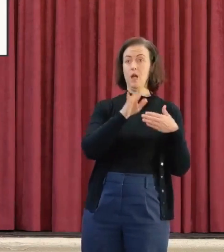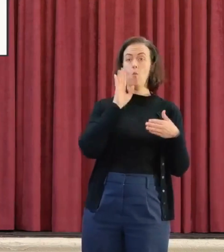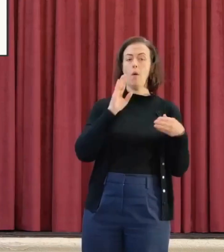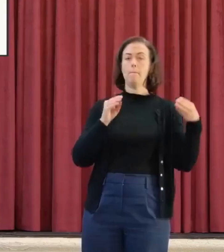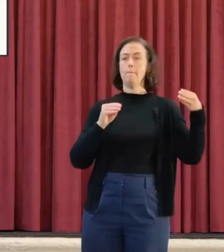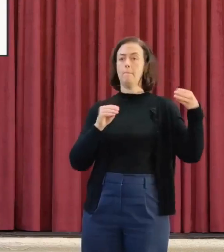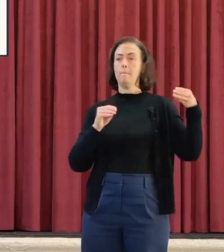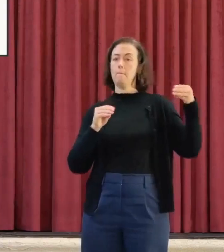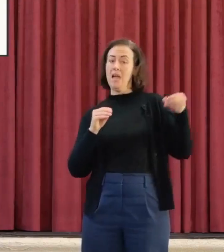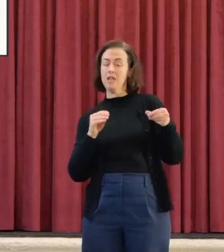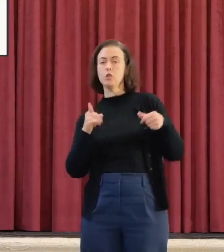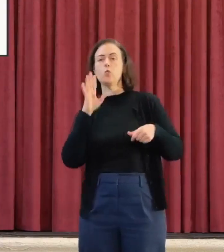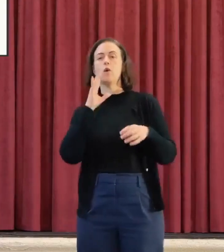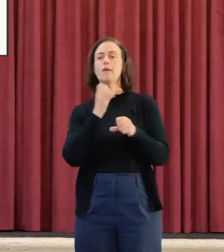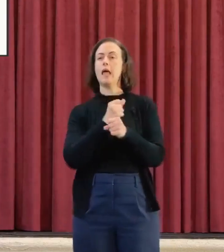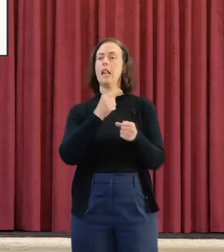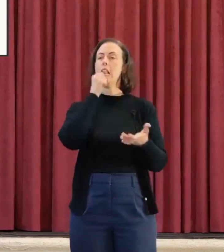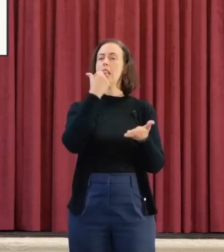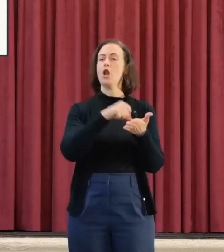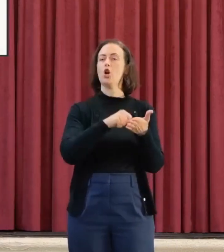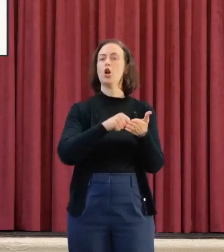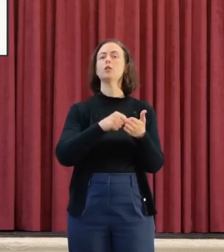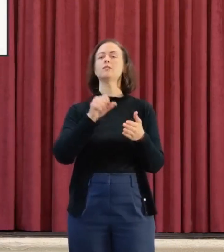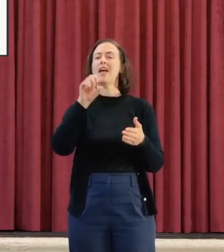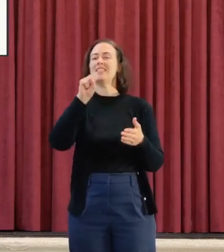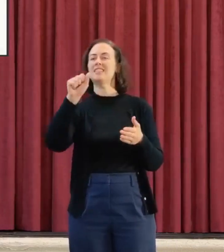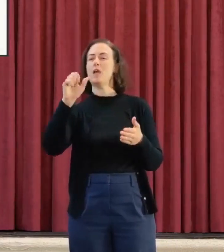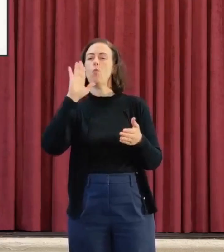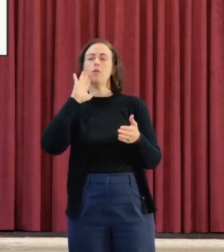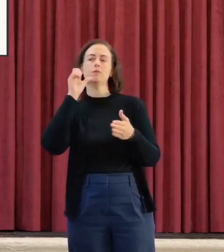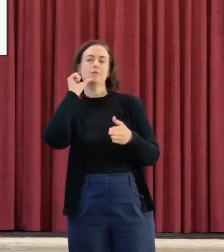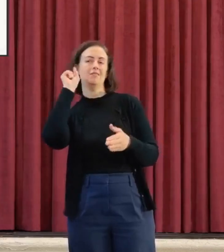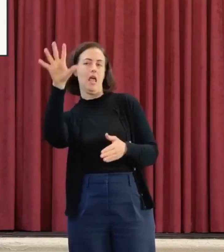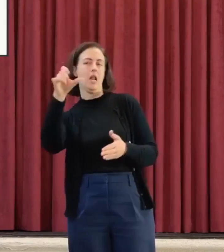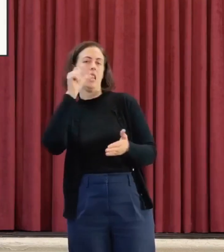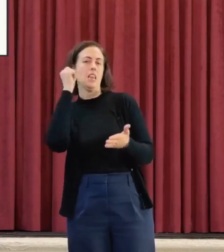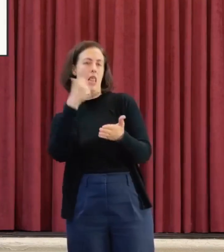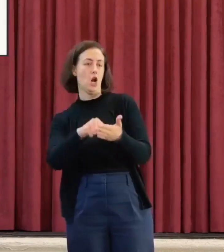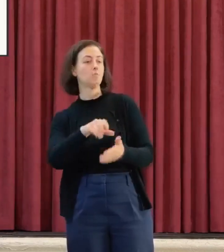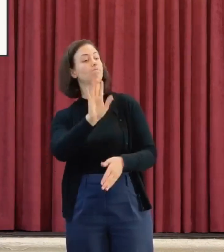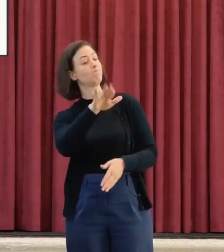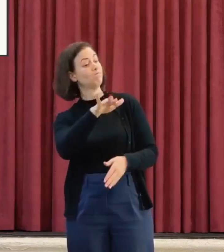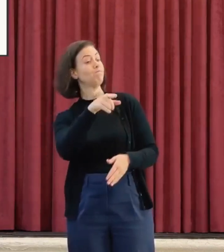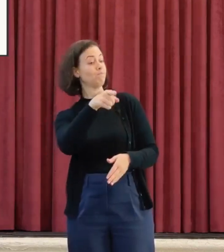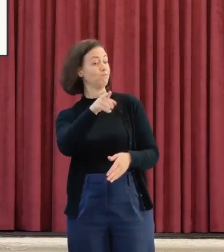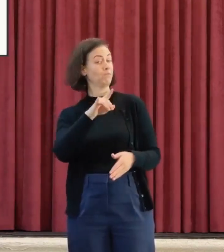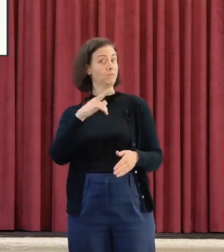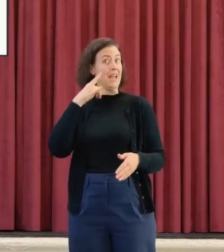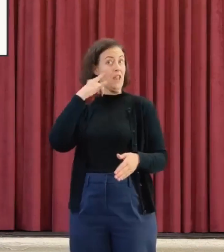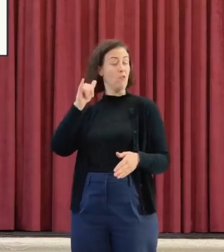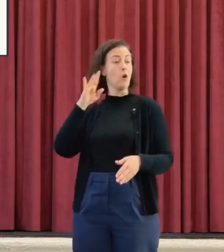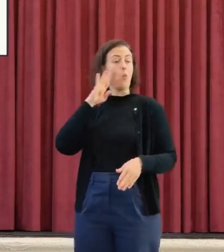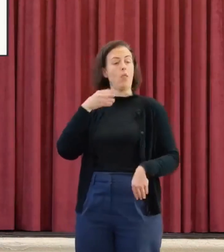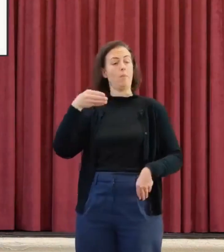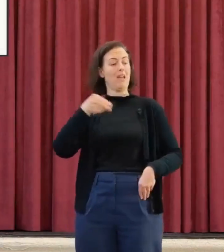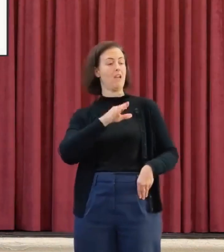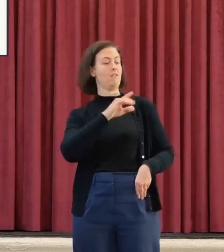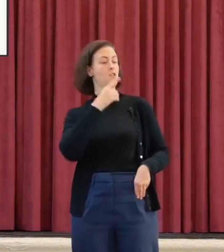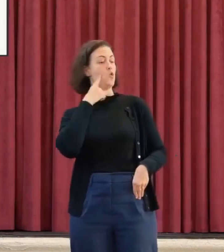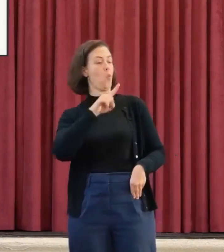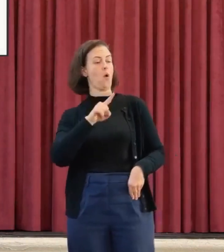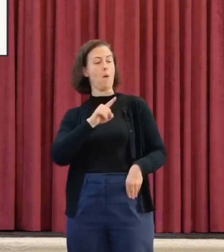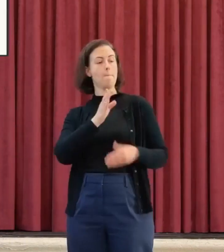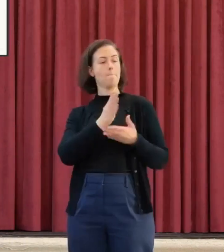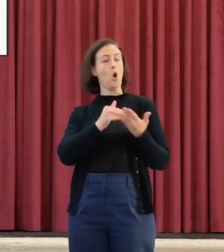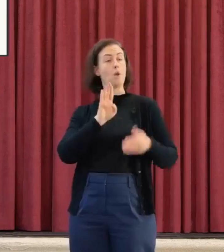So you will receive a letter from Social Security saying that the state will start paying your Part B premium, so you don't see